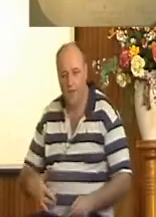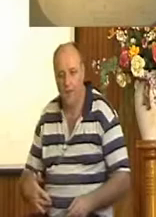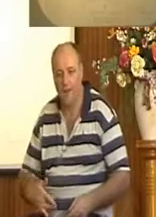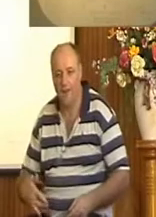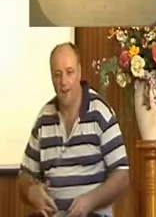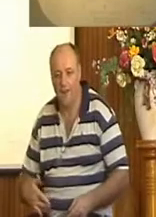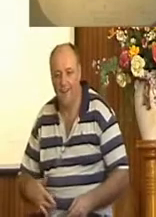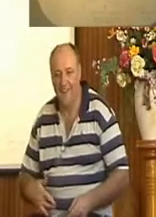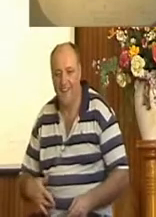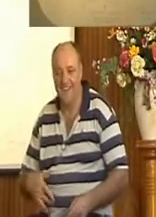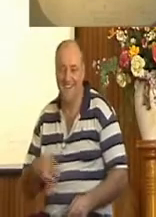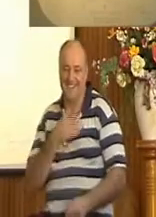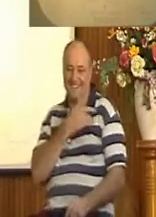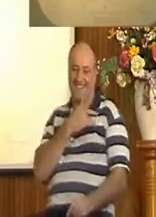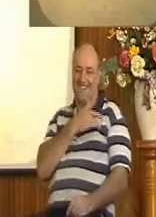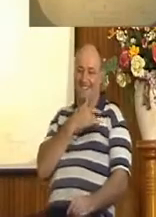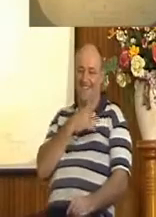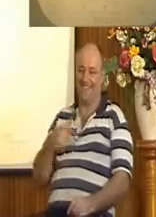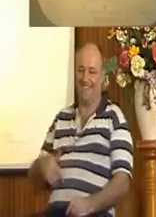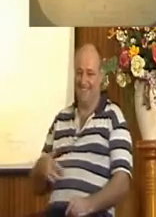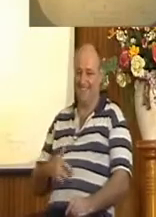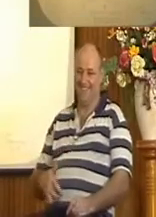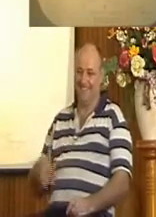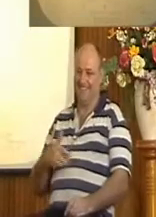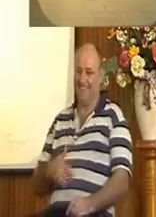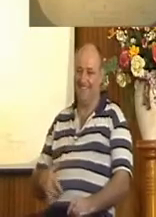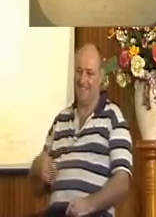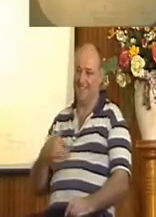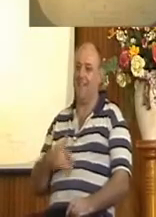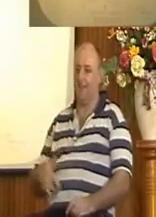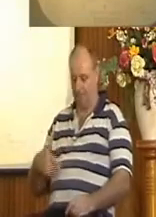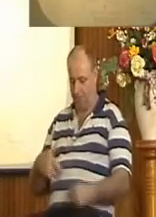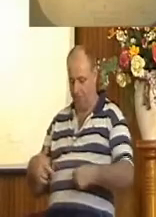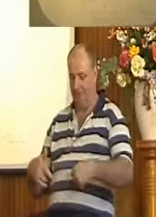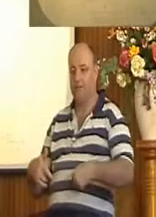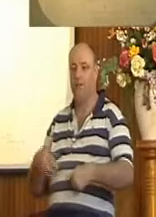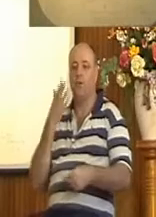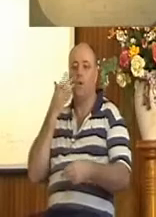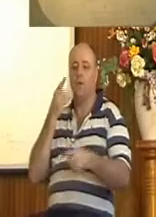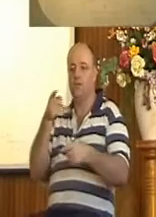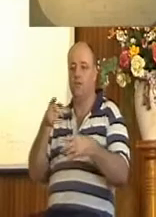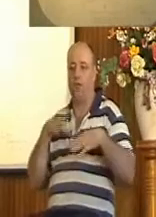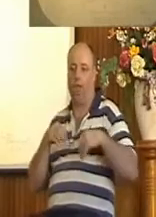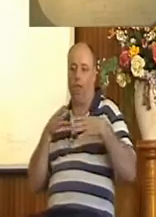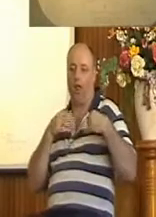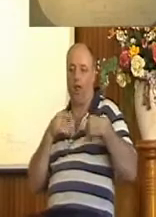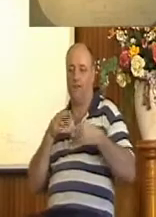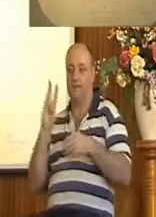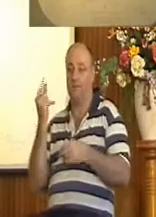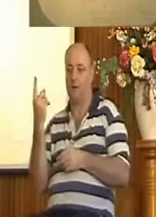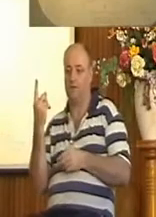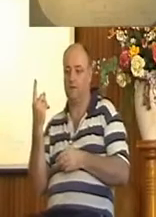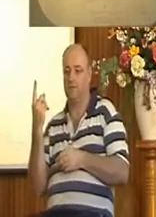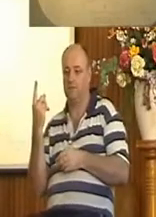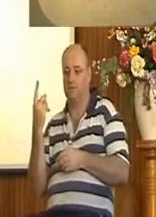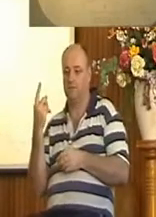Or I've got a gut feeling about you, brother. Don't like the look of you much. A gut feeling, that is Greek